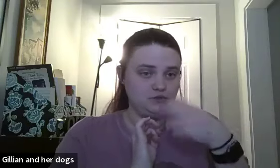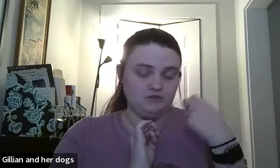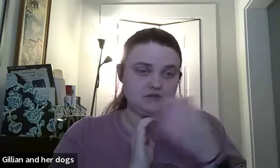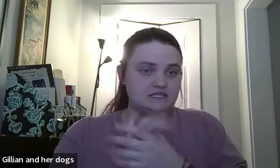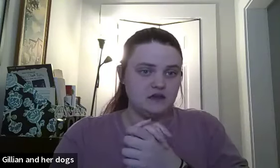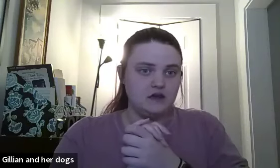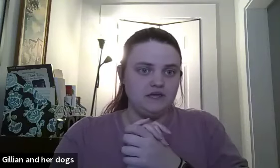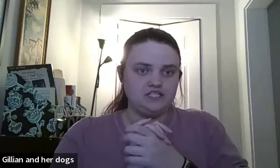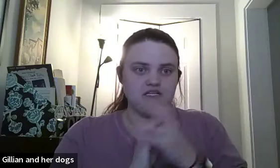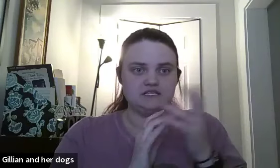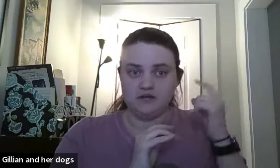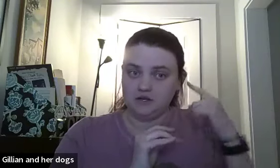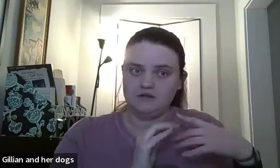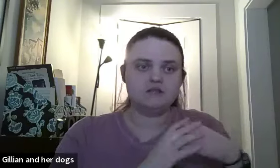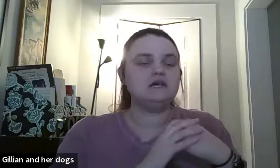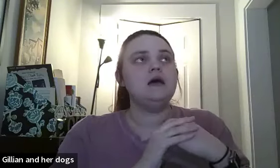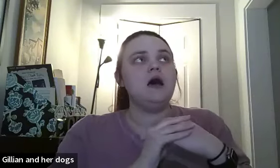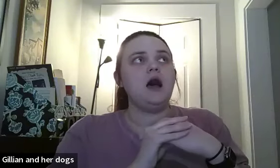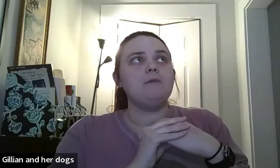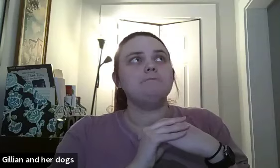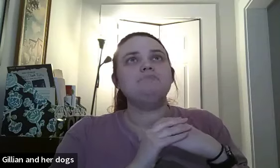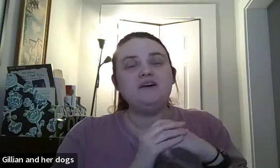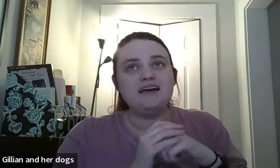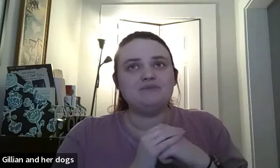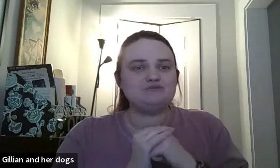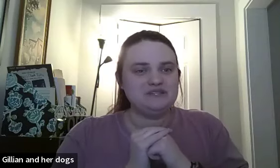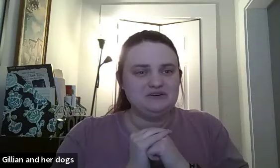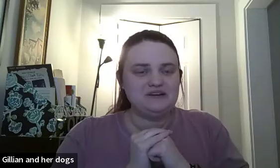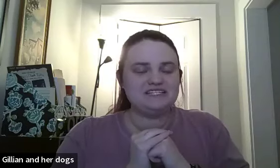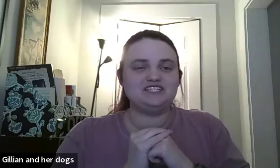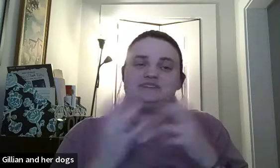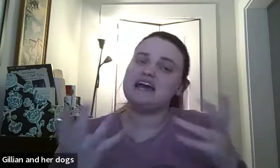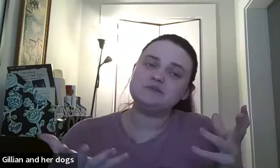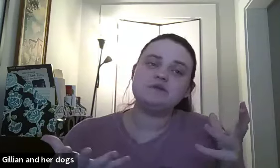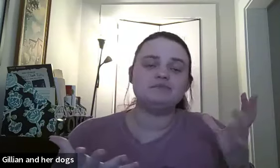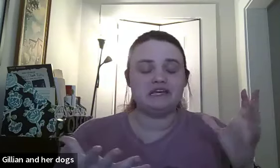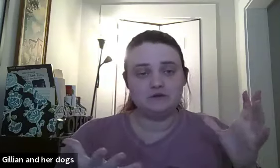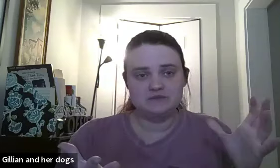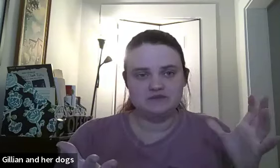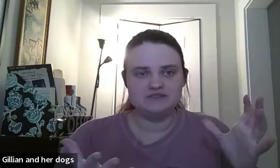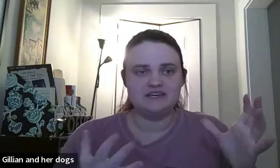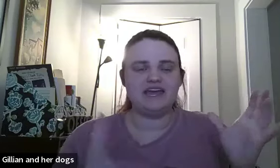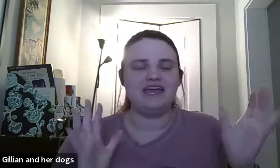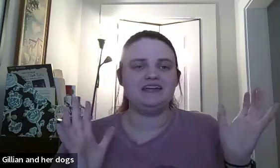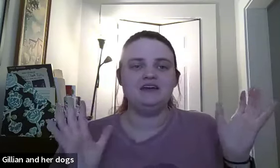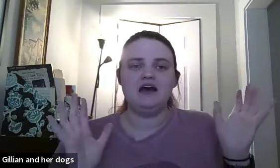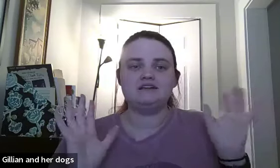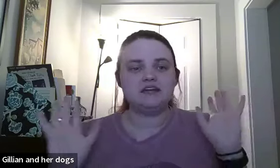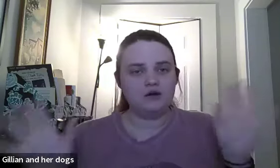and you wouldn't realize that she does have a hearing loss. But what's really cool is that she was asking me about playing Christmas music, and I was like,